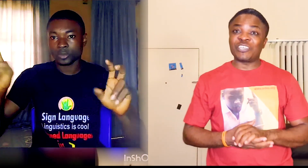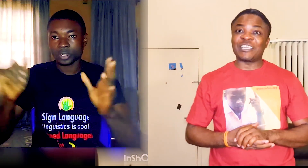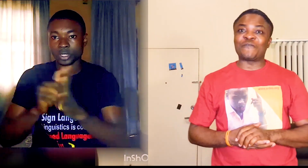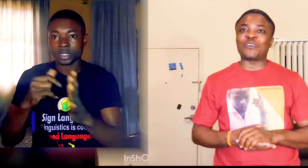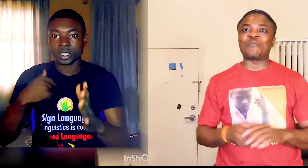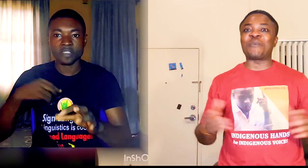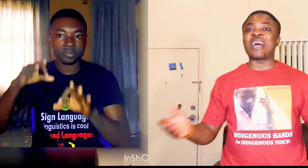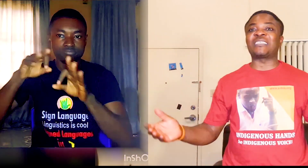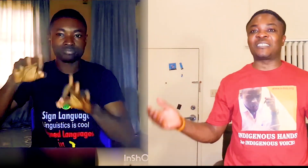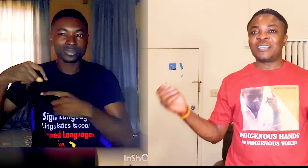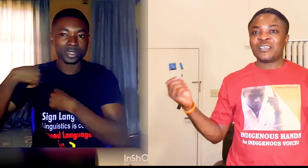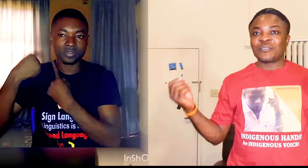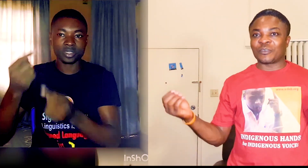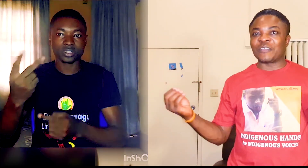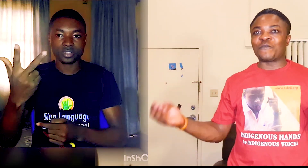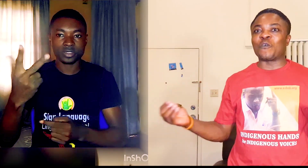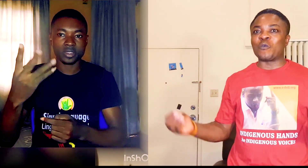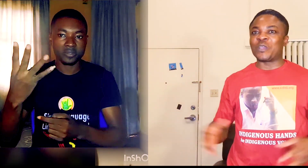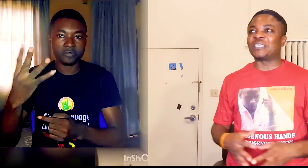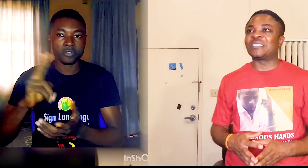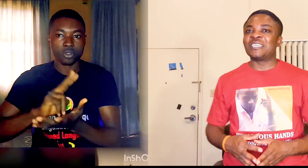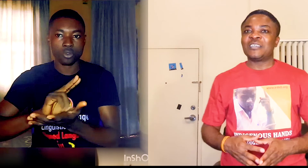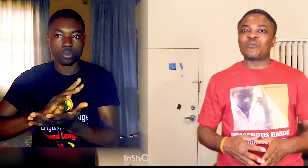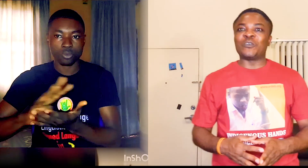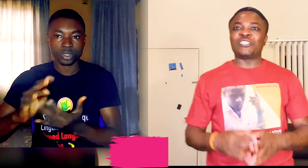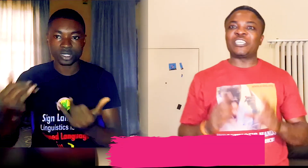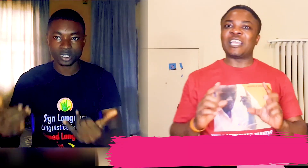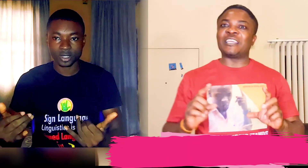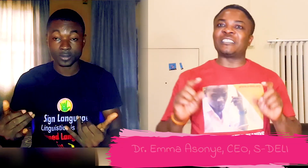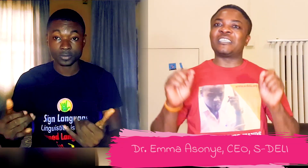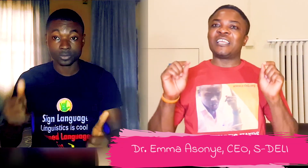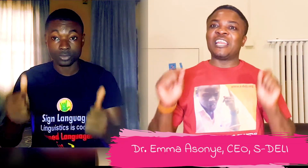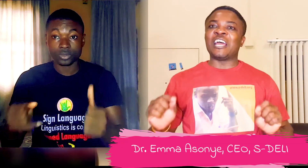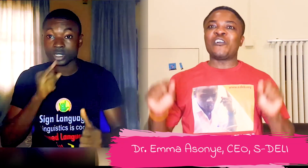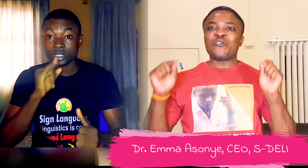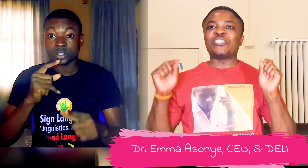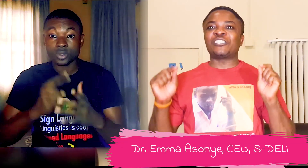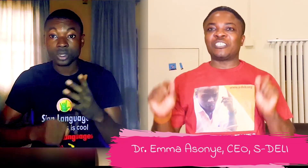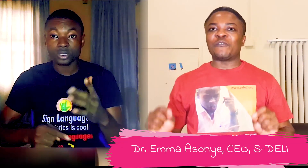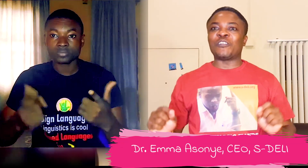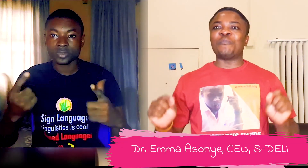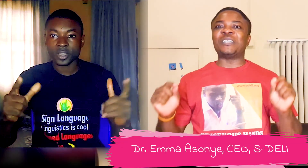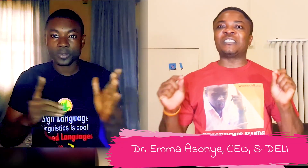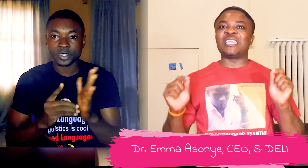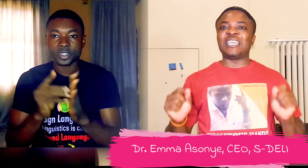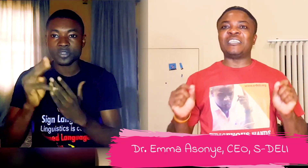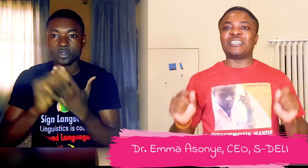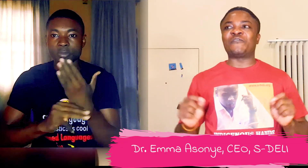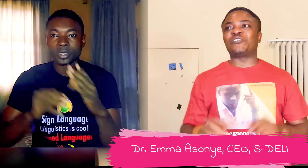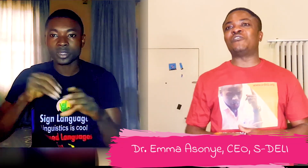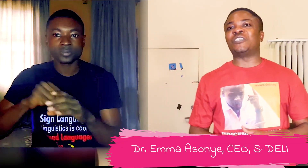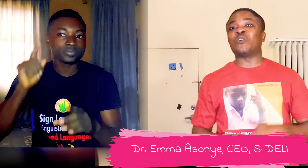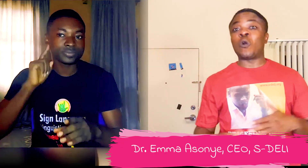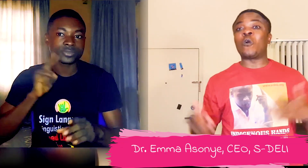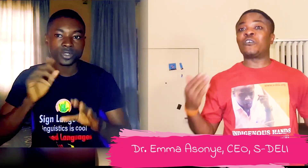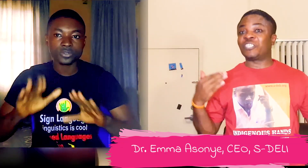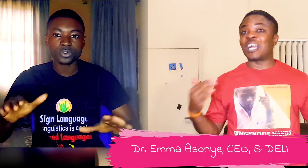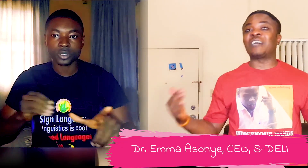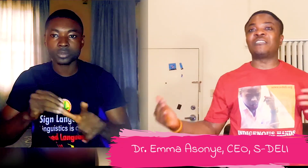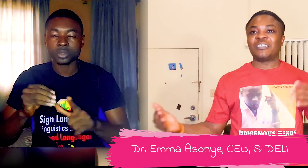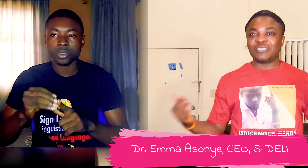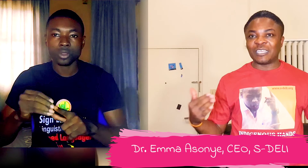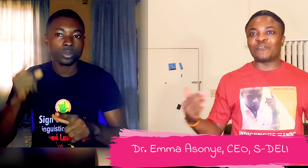been treating for the past 3-4 weeks, which is language development in deaf children